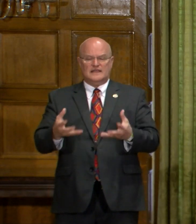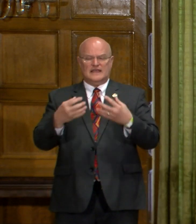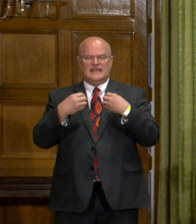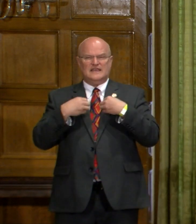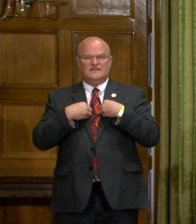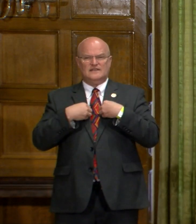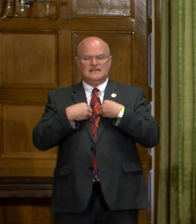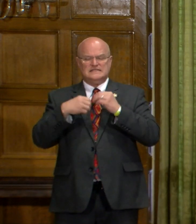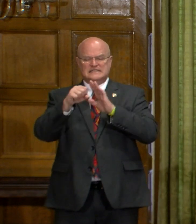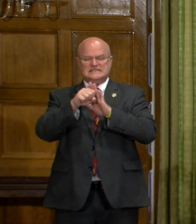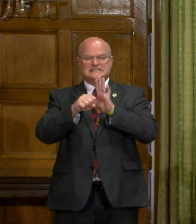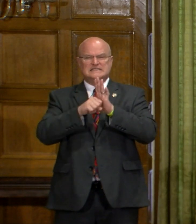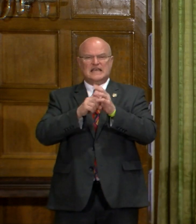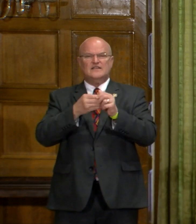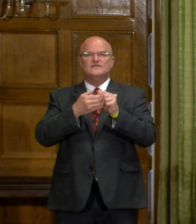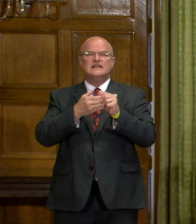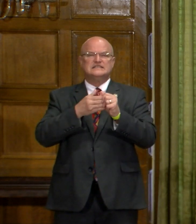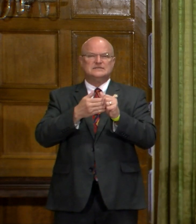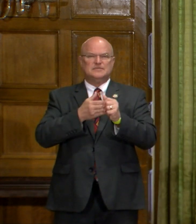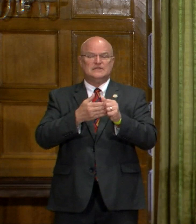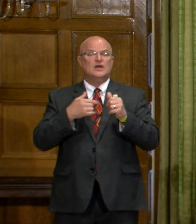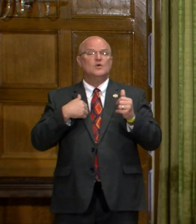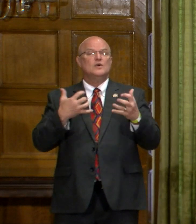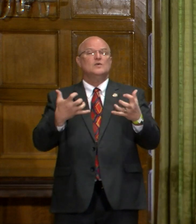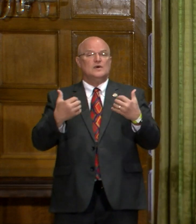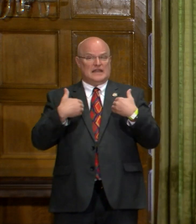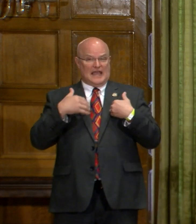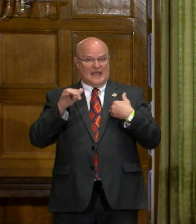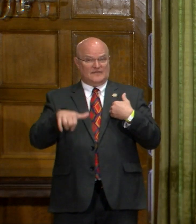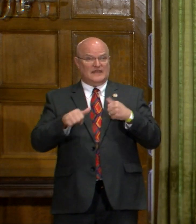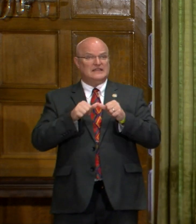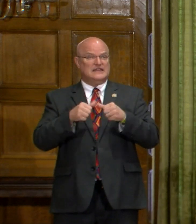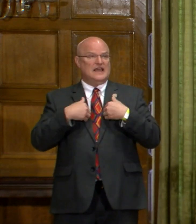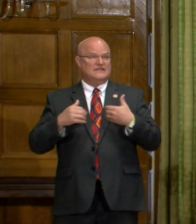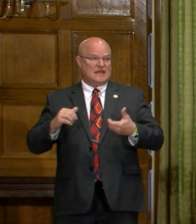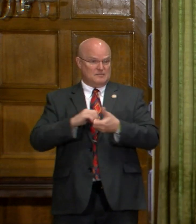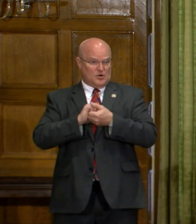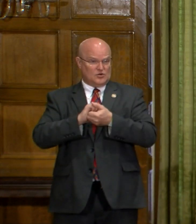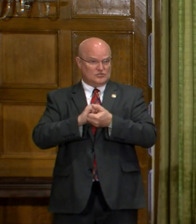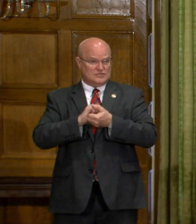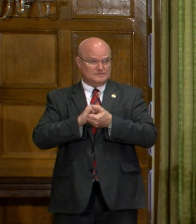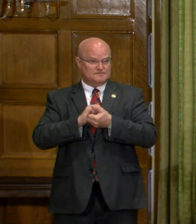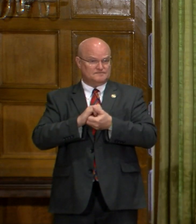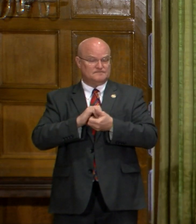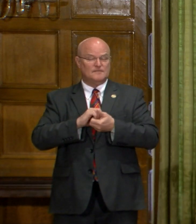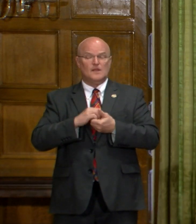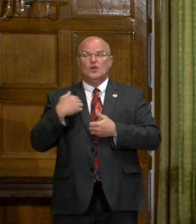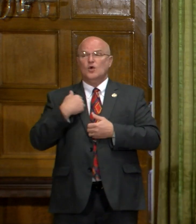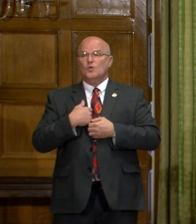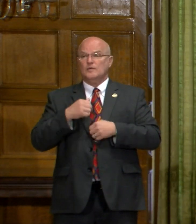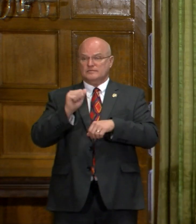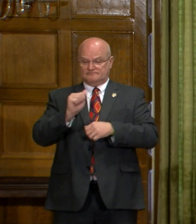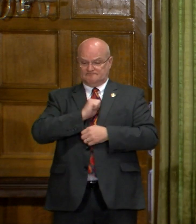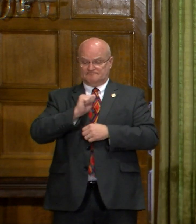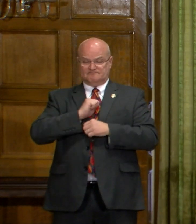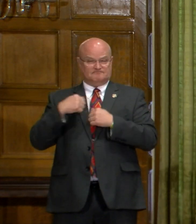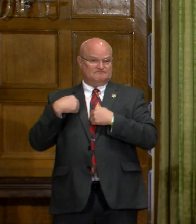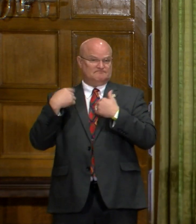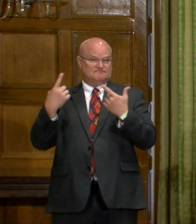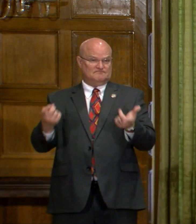historically state flexibility, and we want to continue to have that and continue to have that partnership. We've been on our